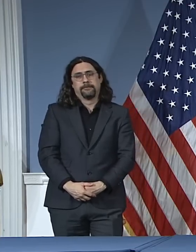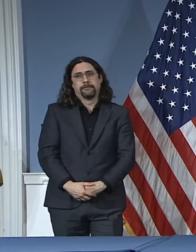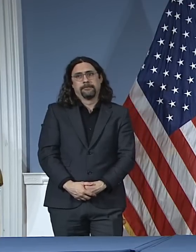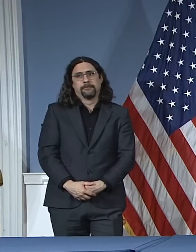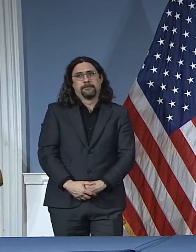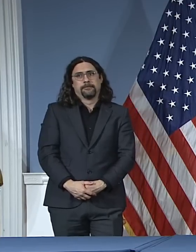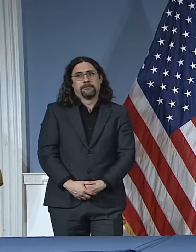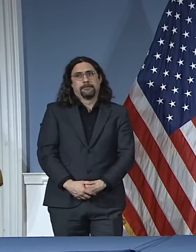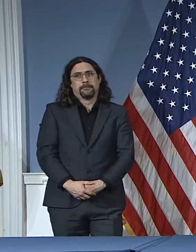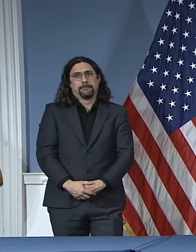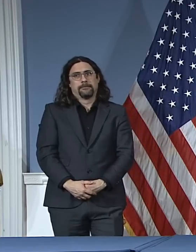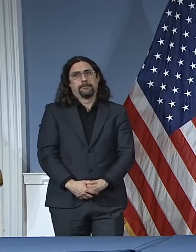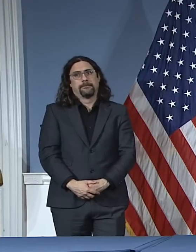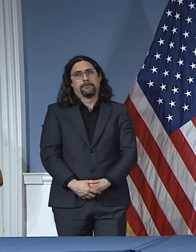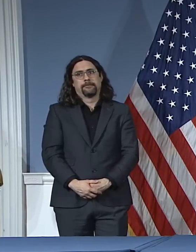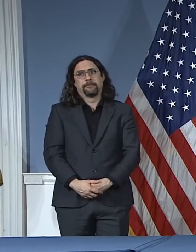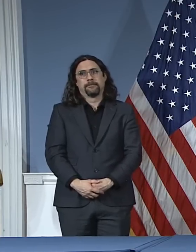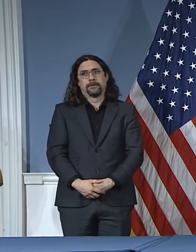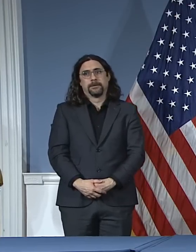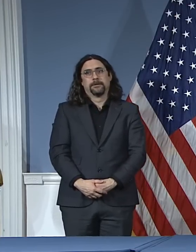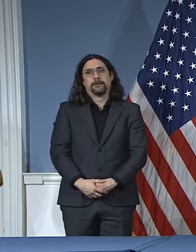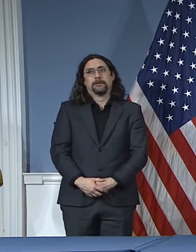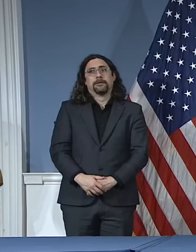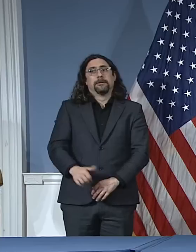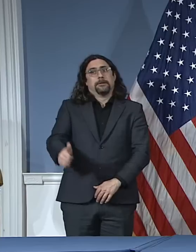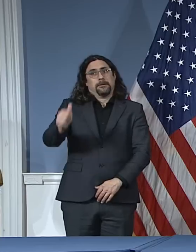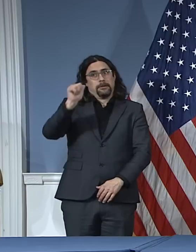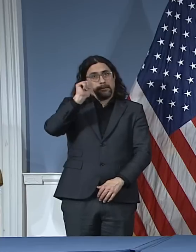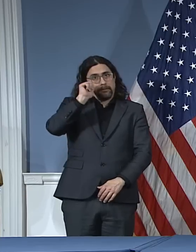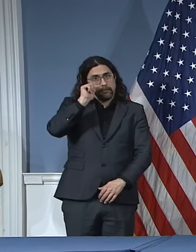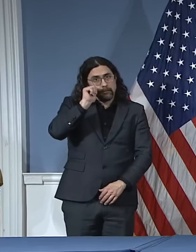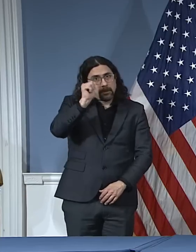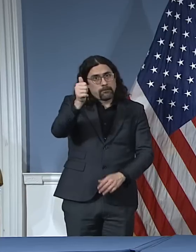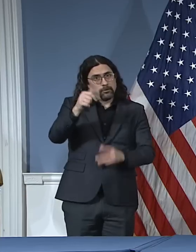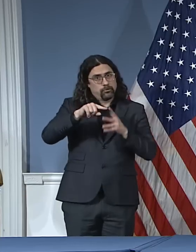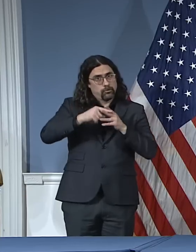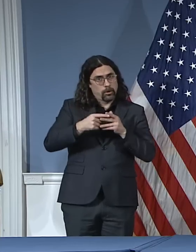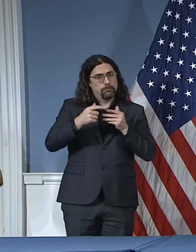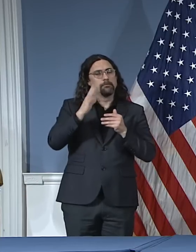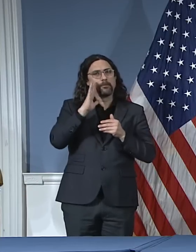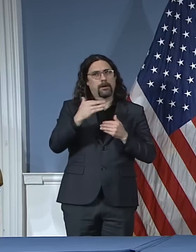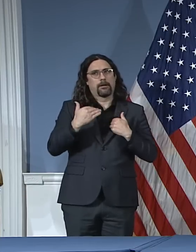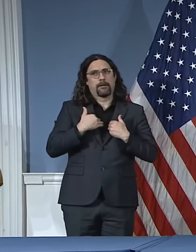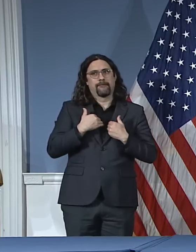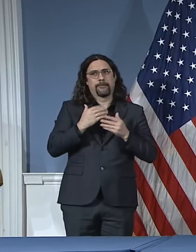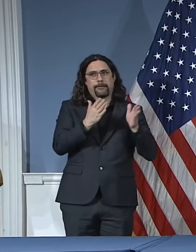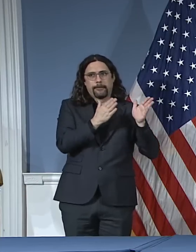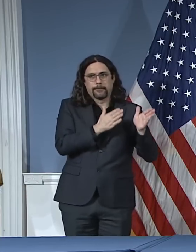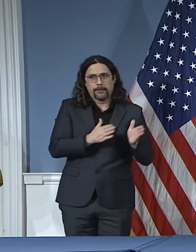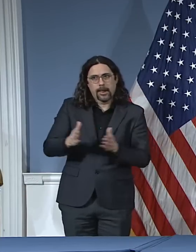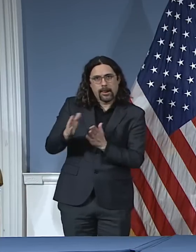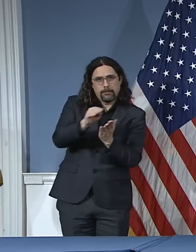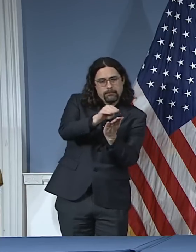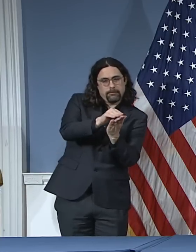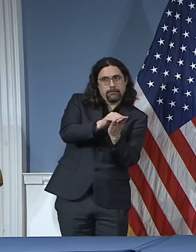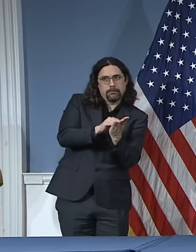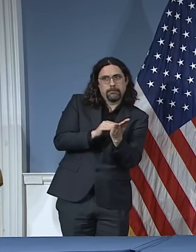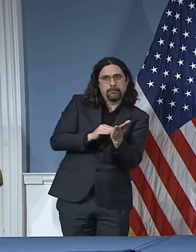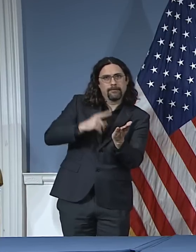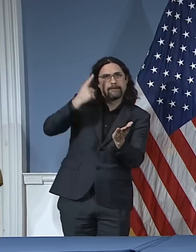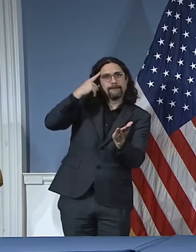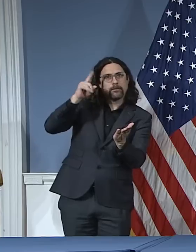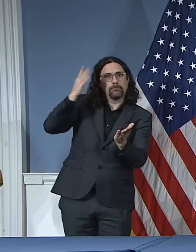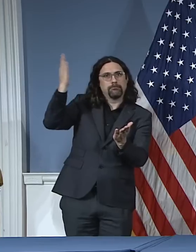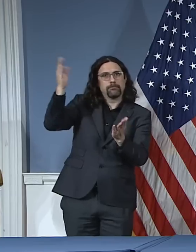written plan delineating what I've just told you in broad stroke, and we'll work with the state each step of the way going forward to